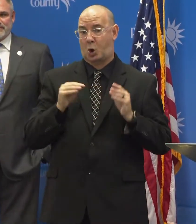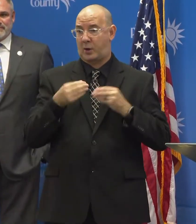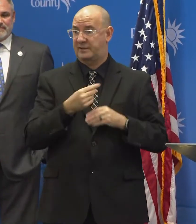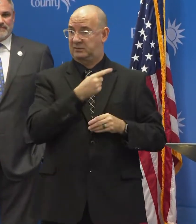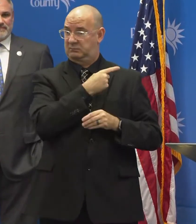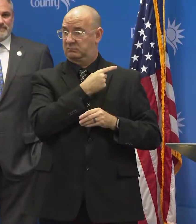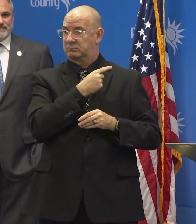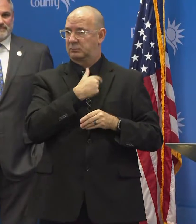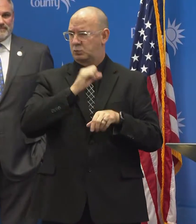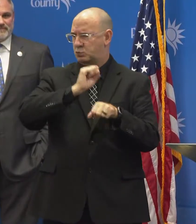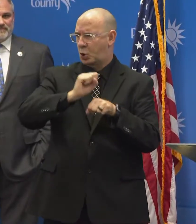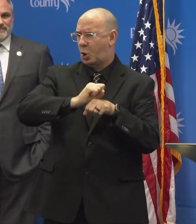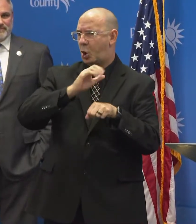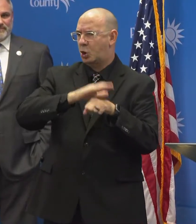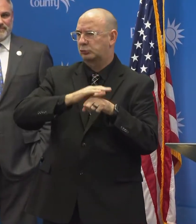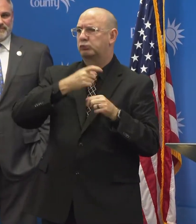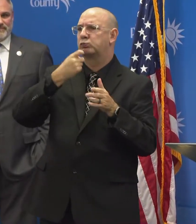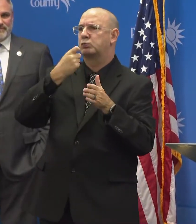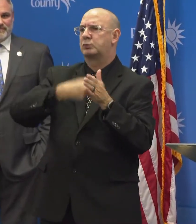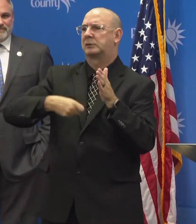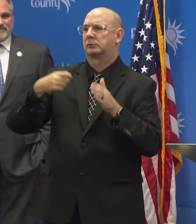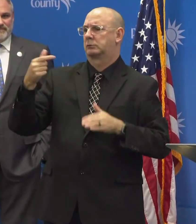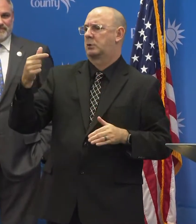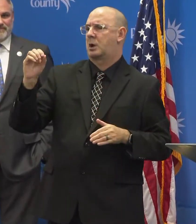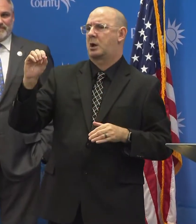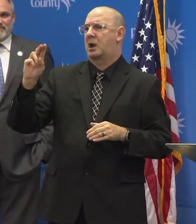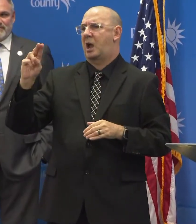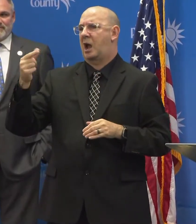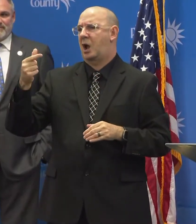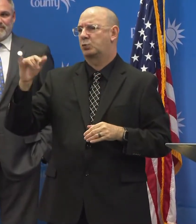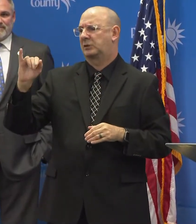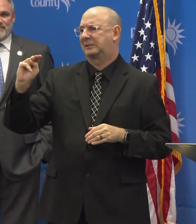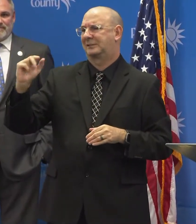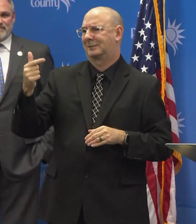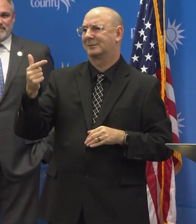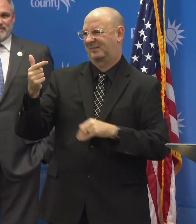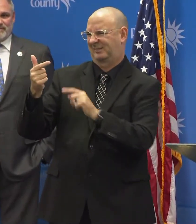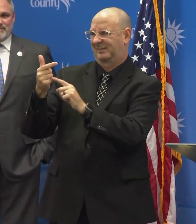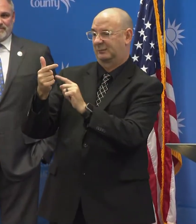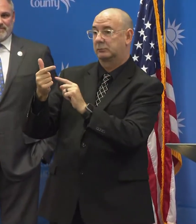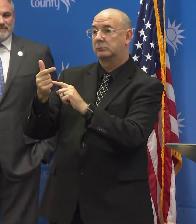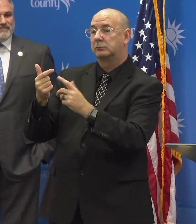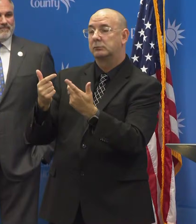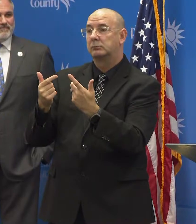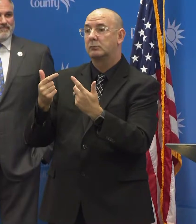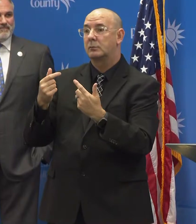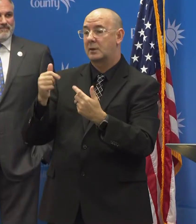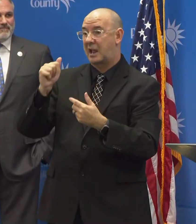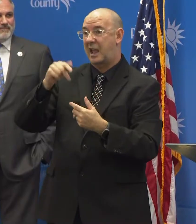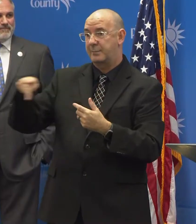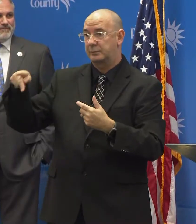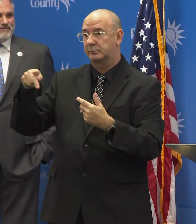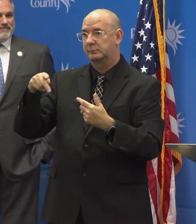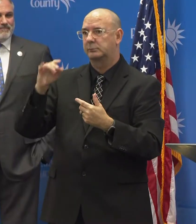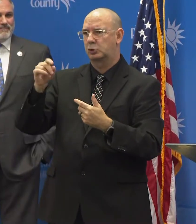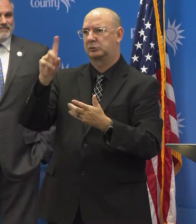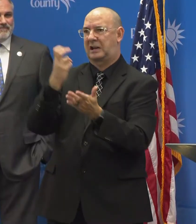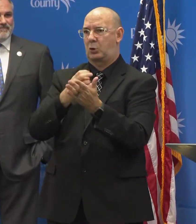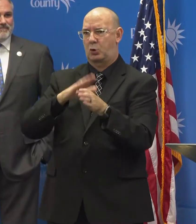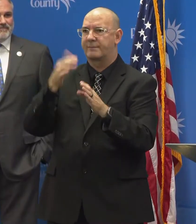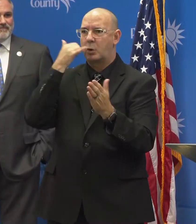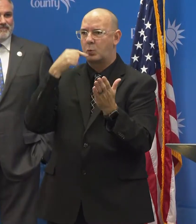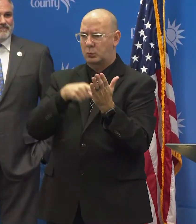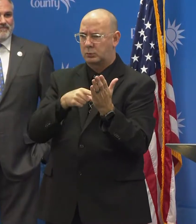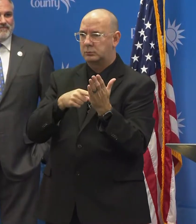app. So you can help us collect evidence. You can download that to any iPhone or Android device. It's called No